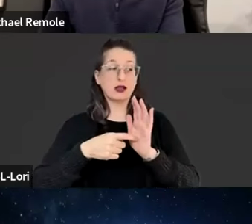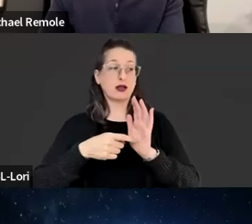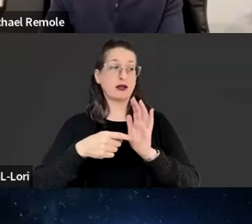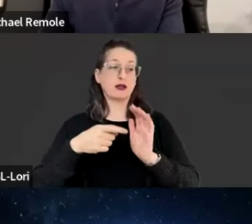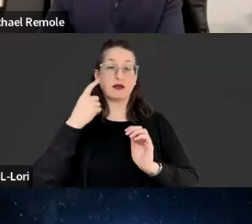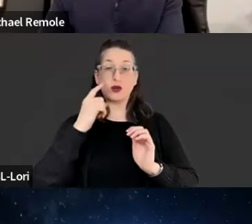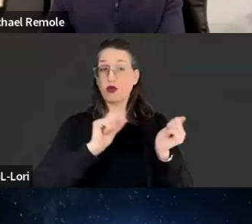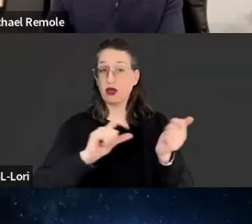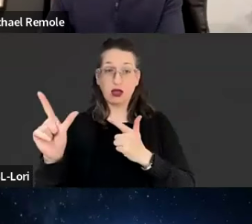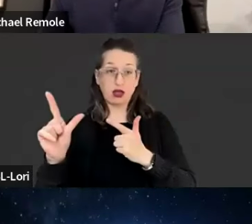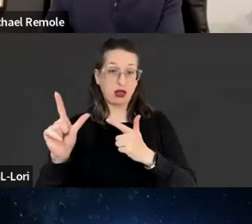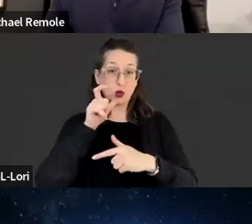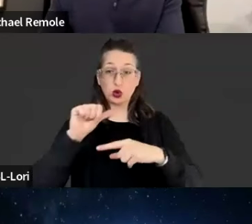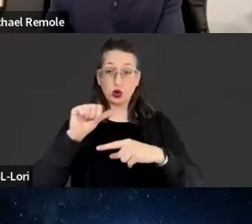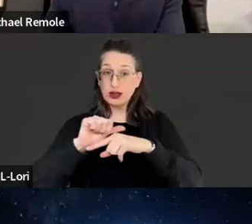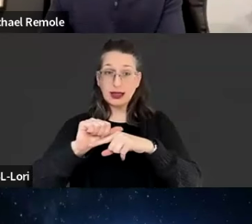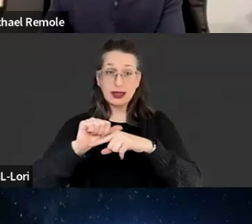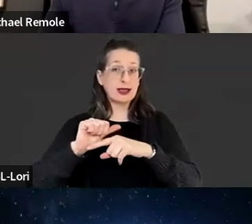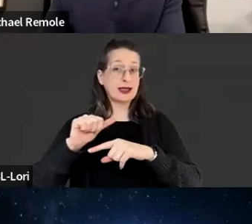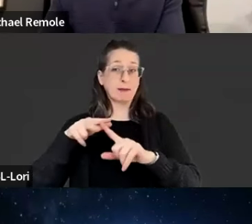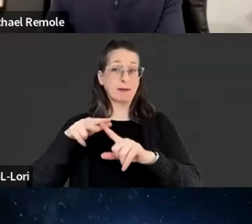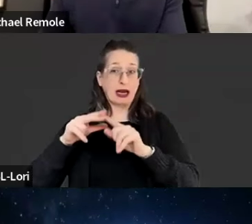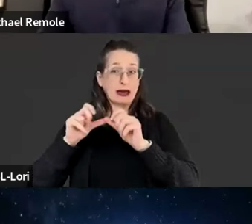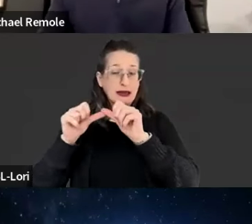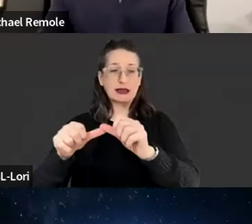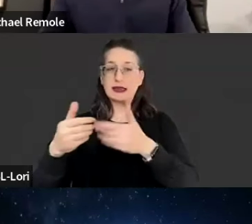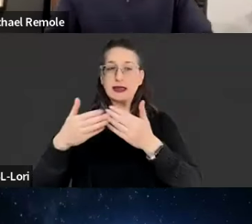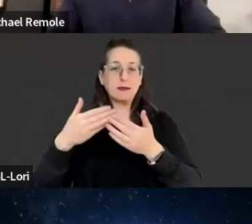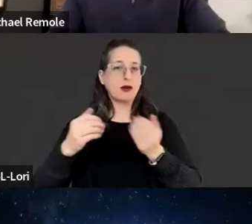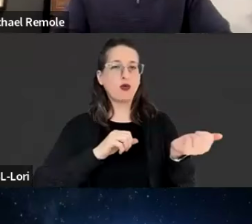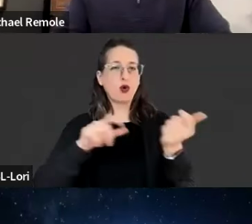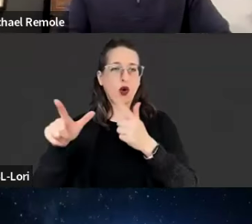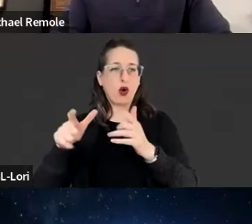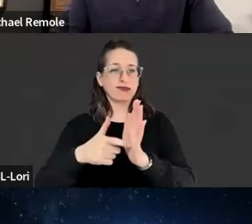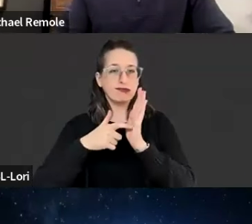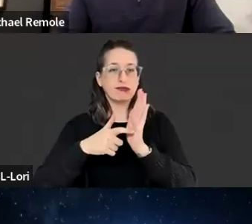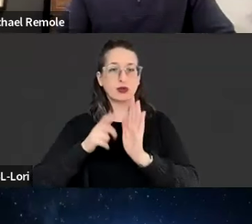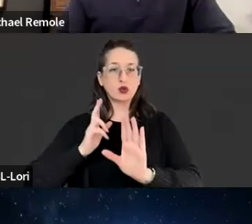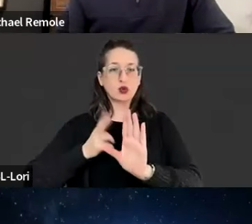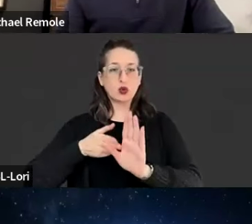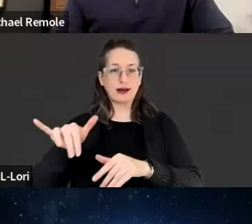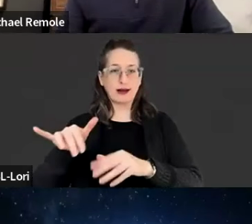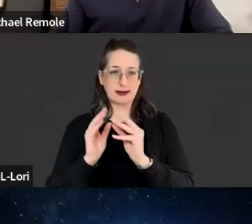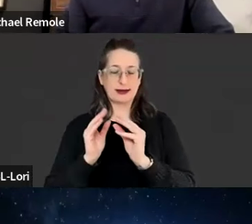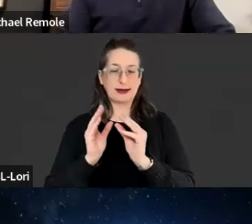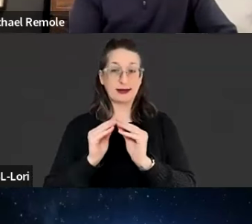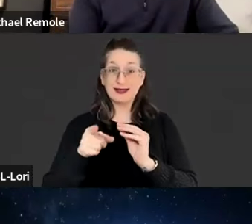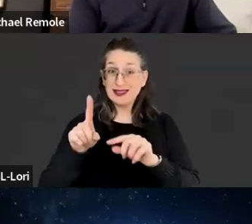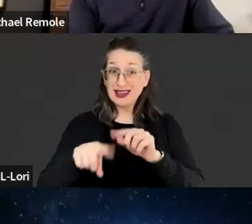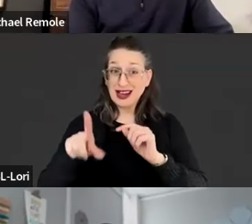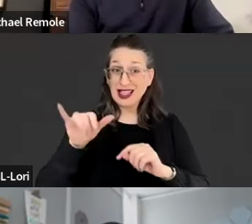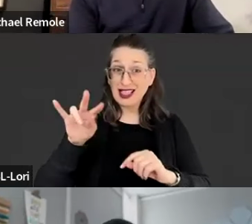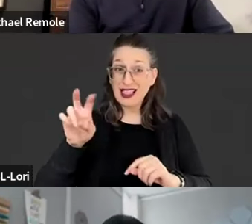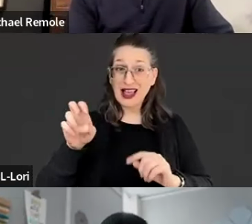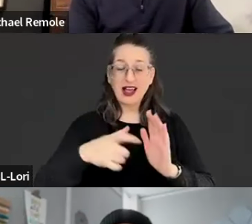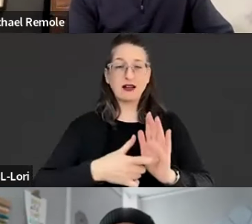for everybody in the entire network. And so we're asking that if you can't attend live, you need to view